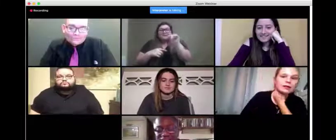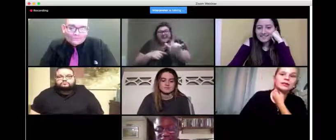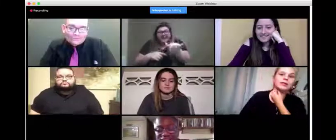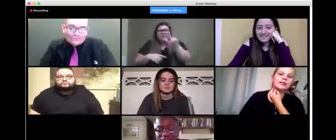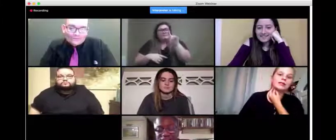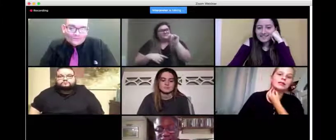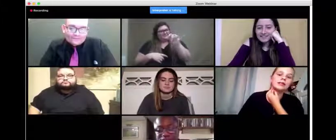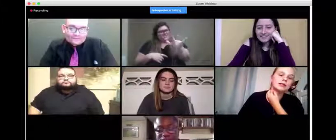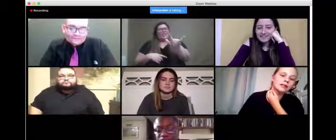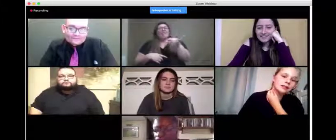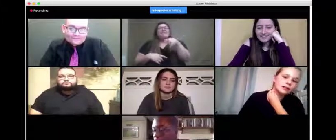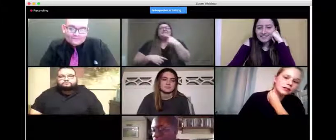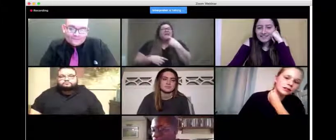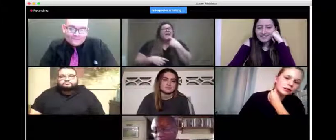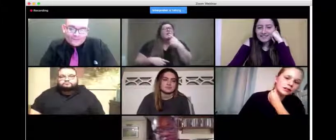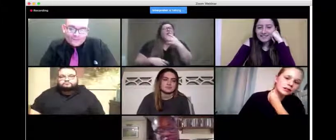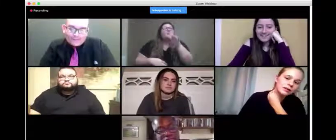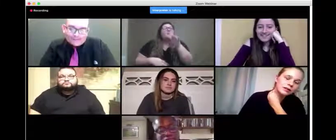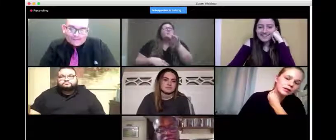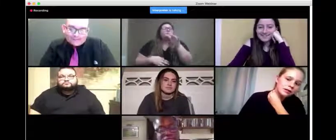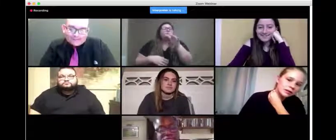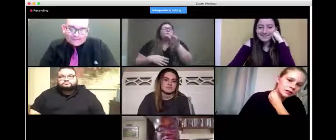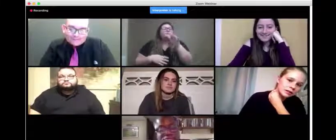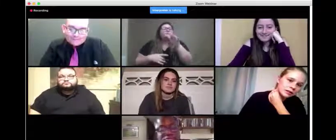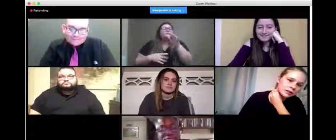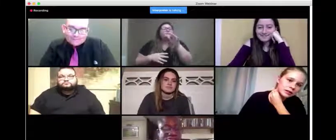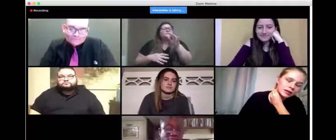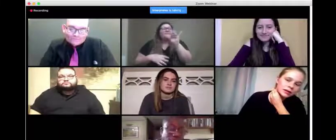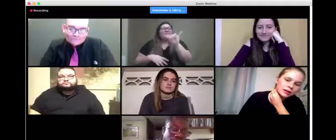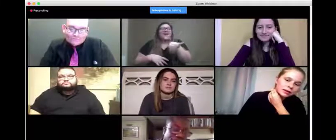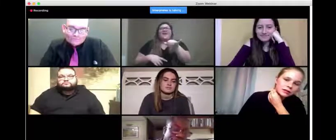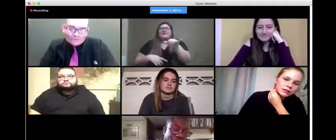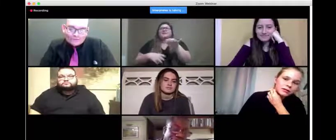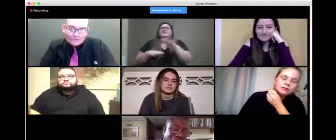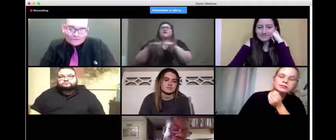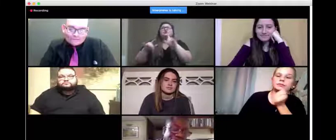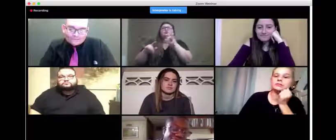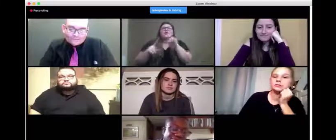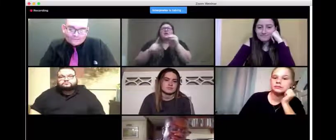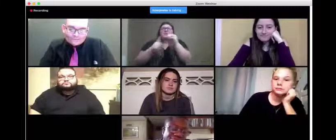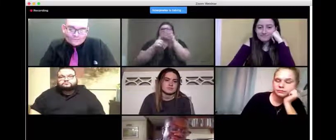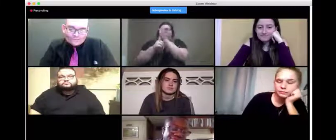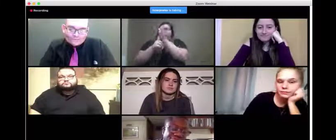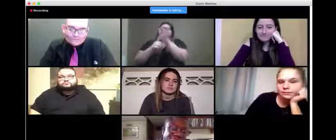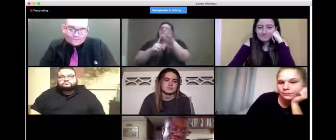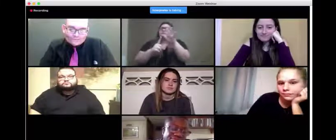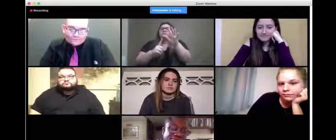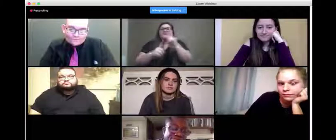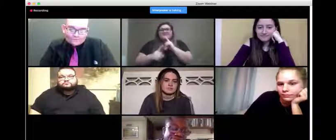that it's not really an exposure of the deaf. I haven't been exposed with the deaf community,